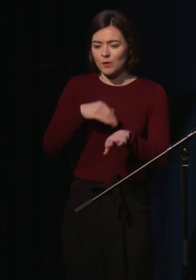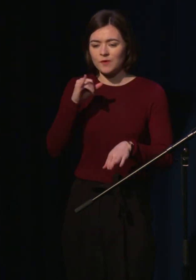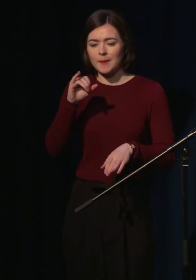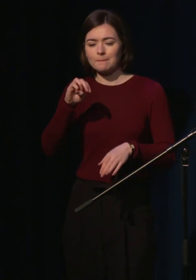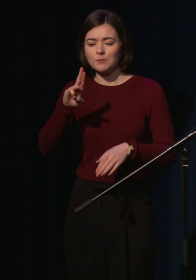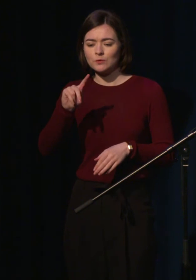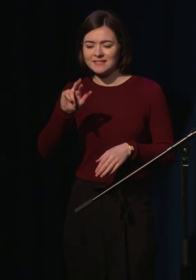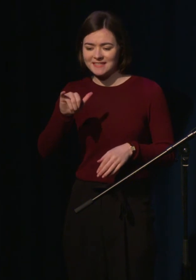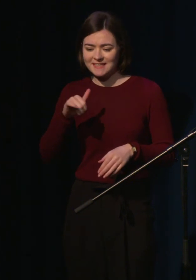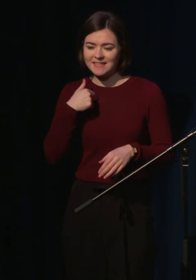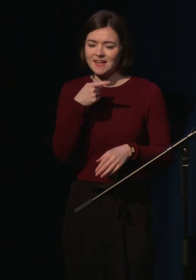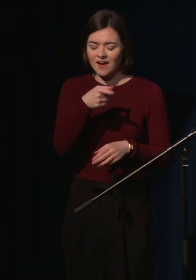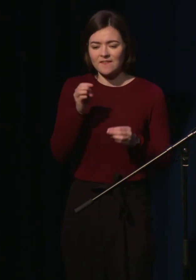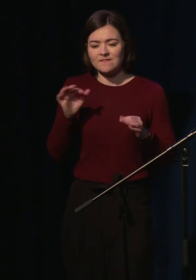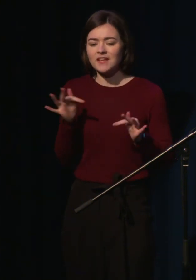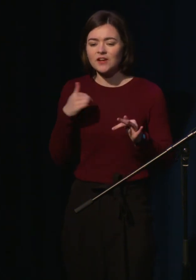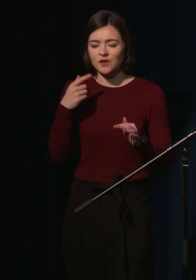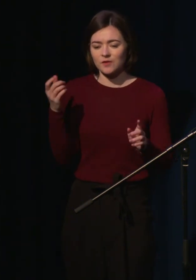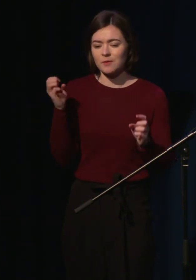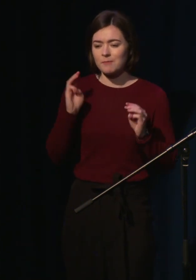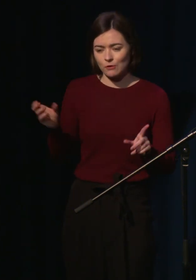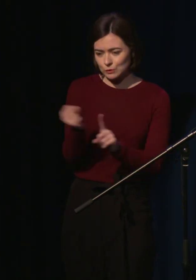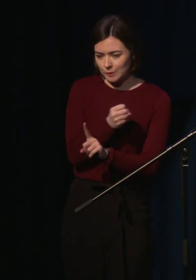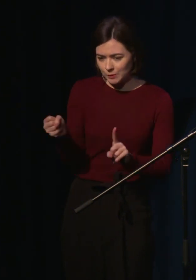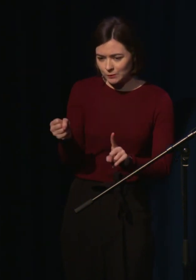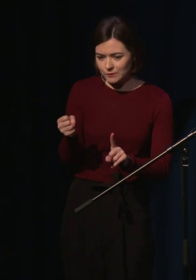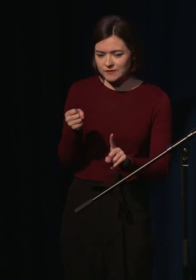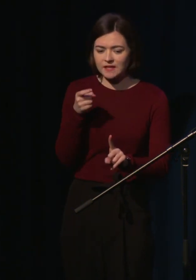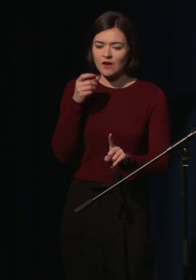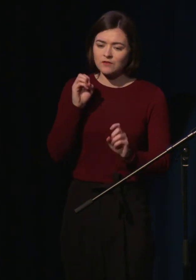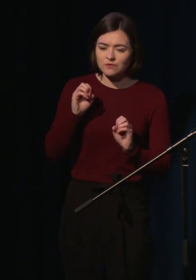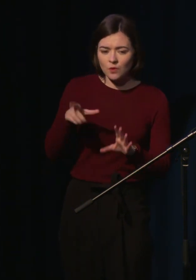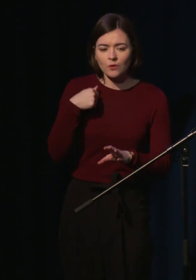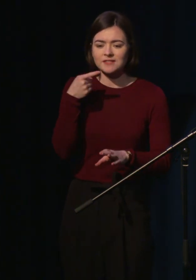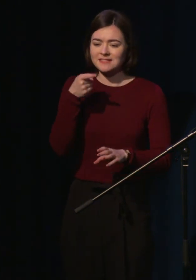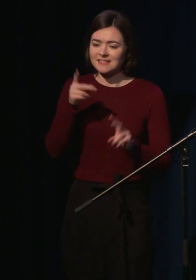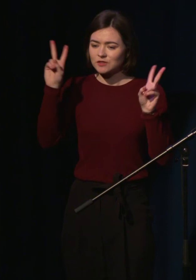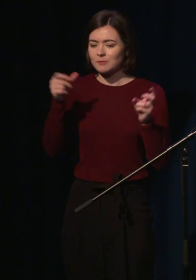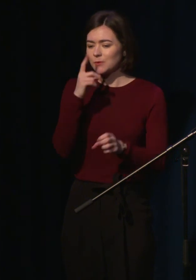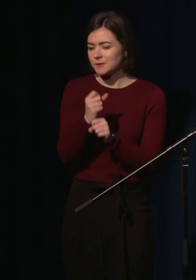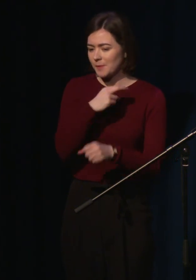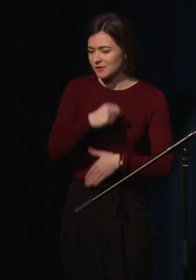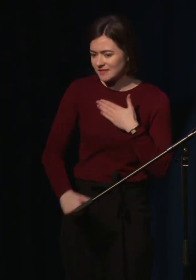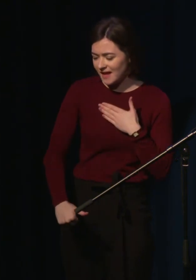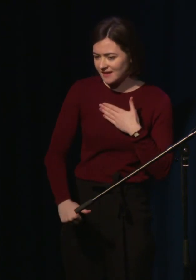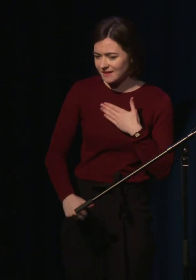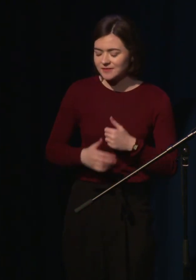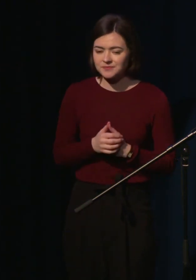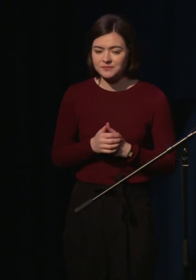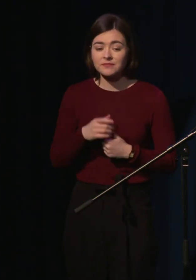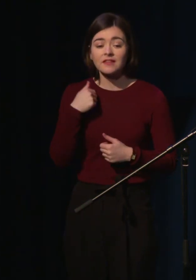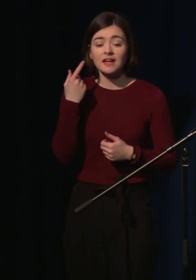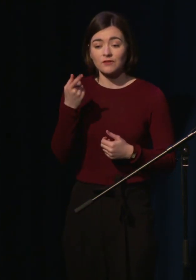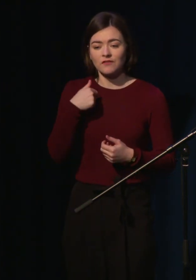of power and the power to abuse." And of course, these are subjects that will be tackled on today. And nevertheless, in